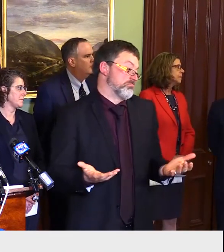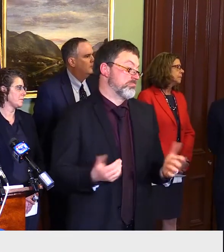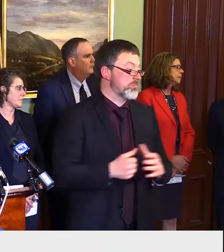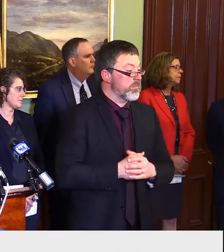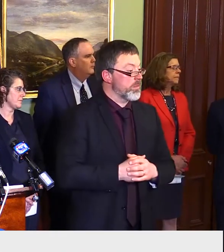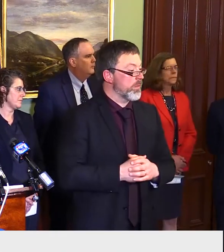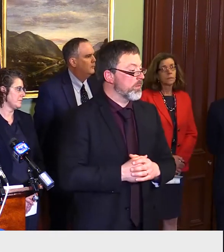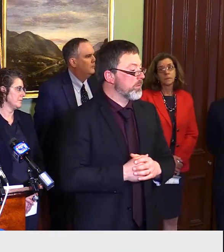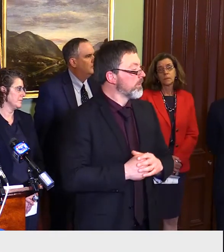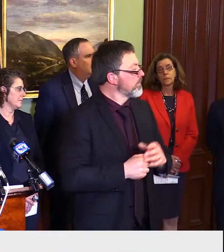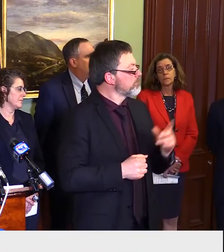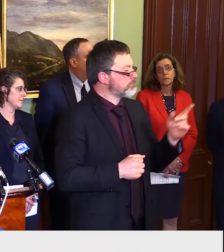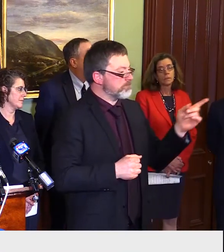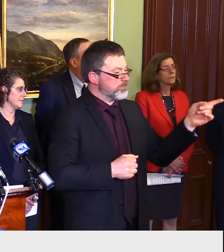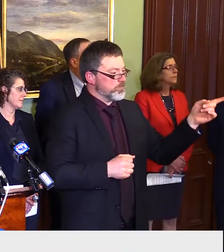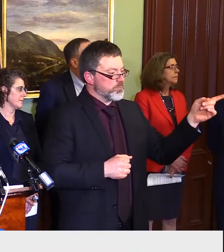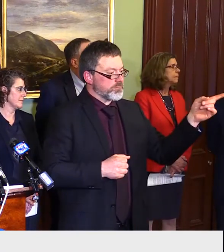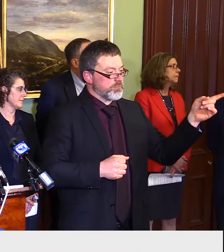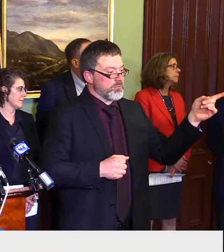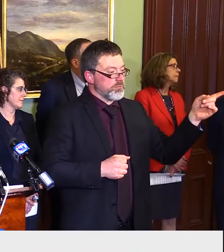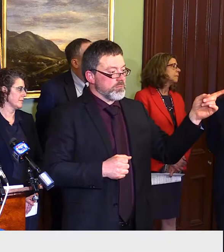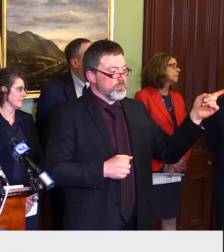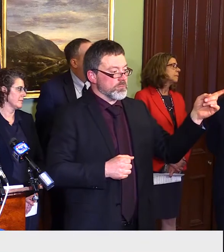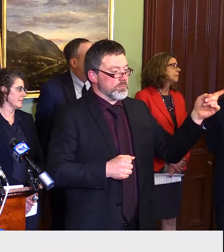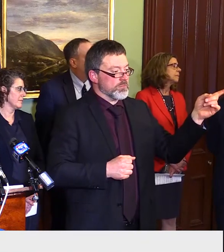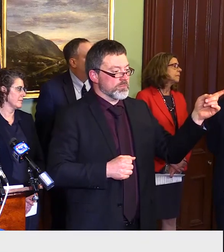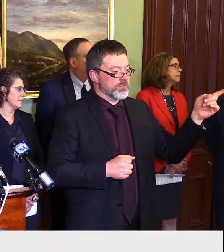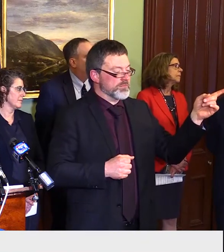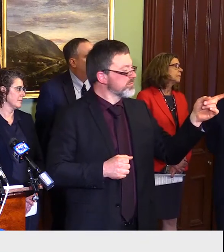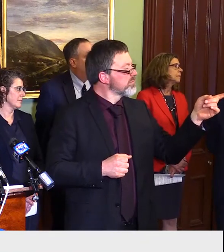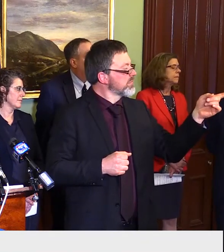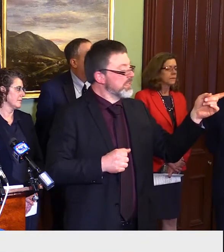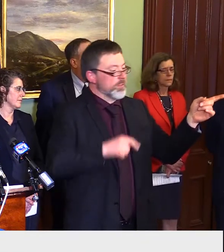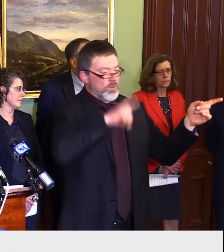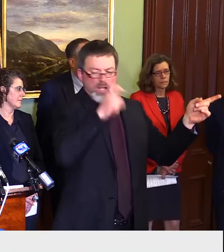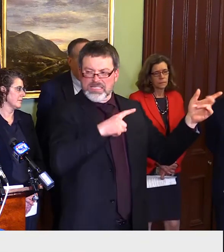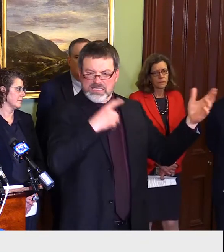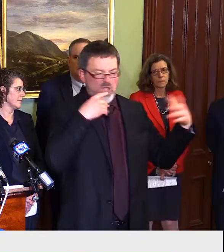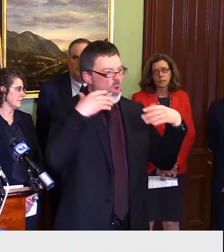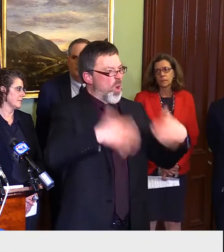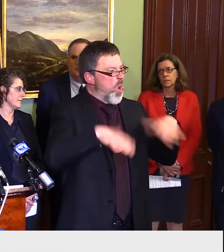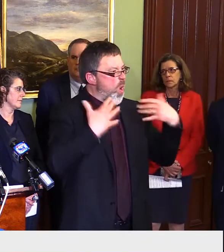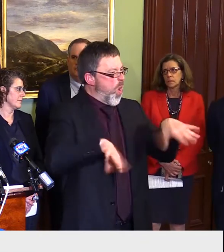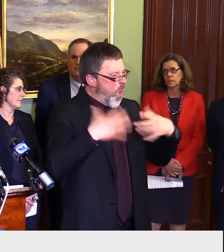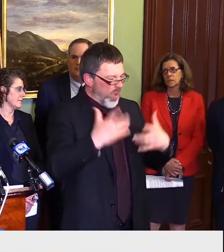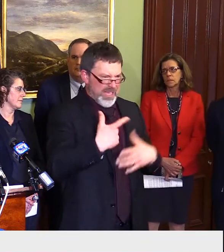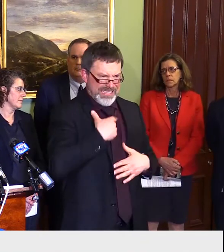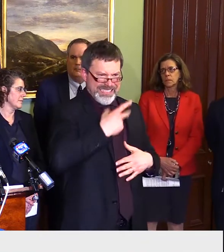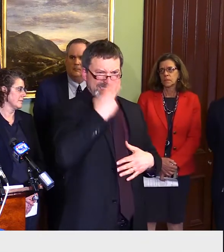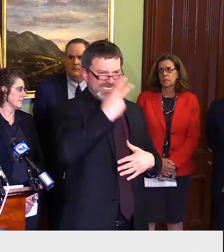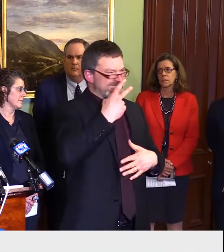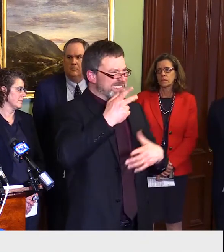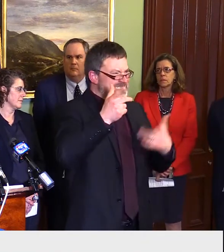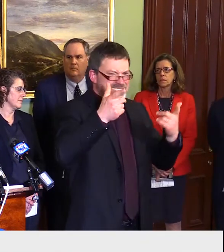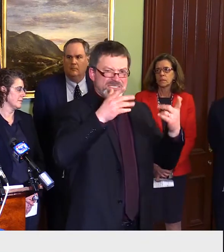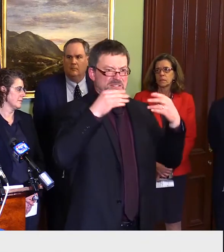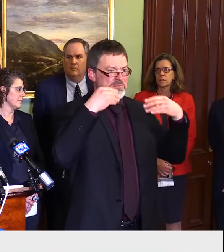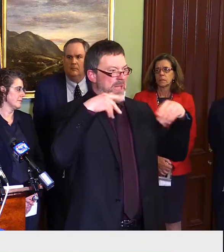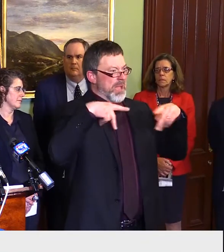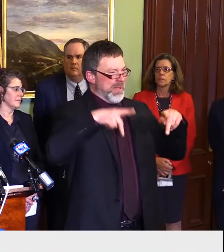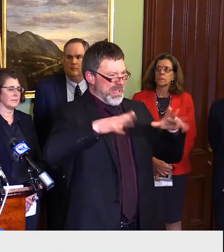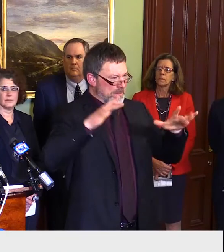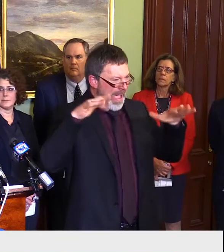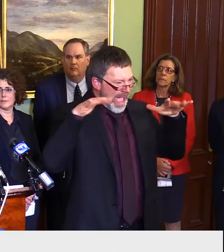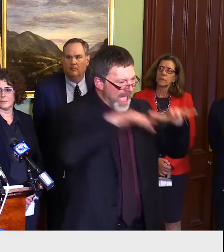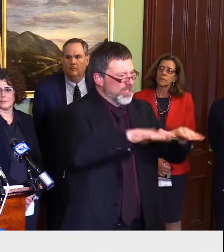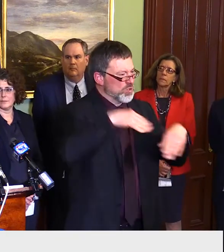that, particularly in some rural areas where they may only have a country store and a Dollar General to buy groceries from? Yeah, the hoarding that I'm seeing and